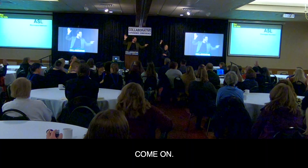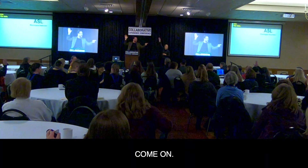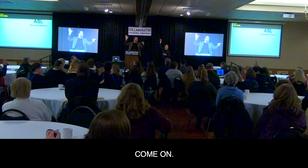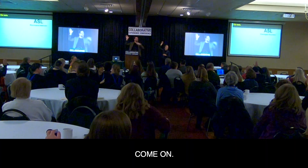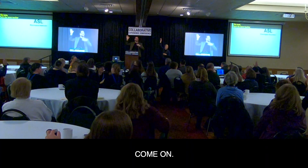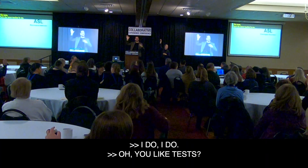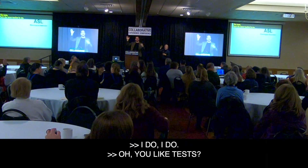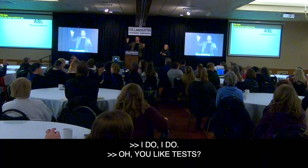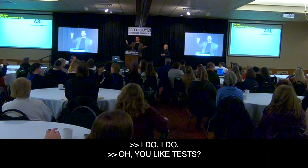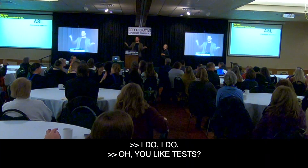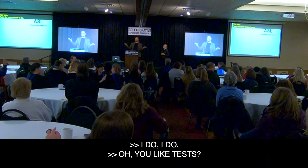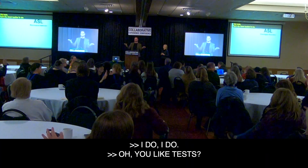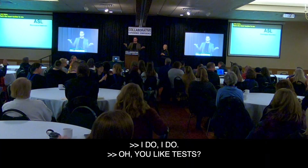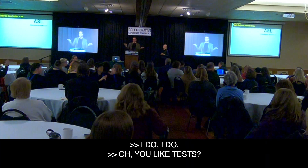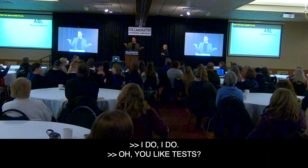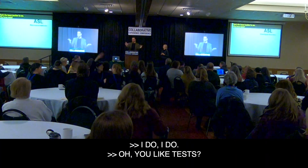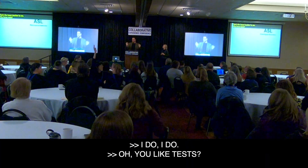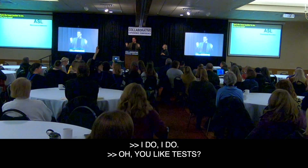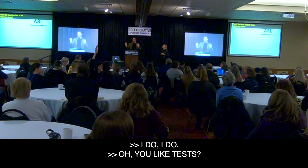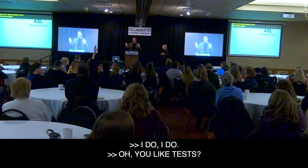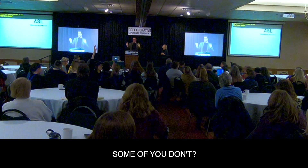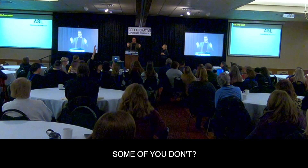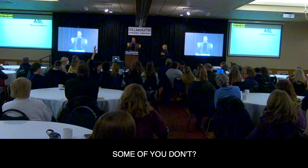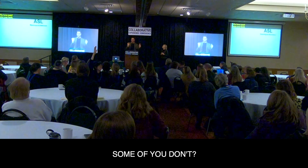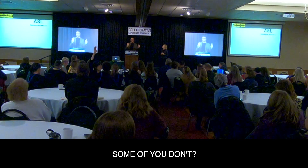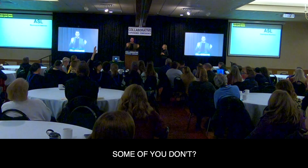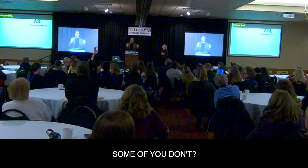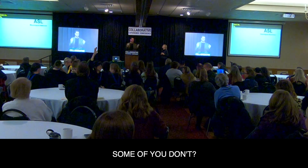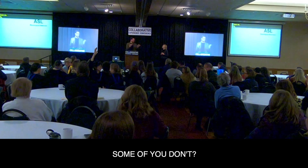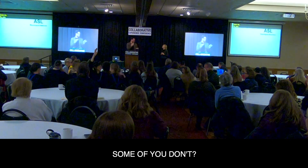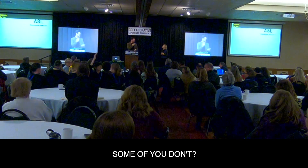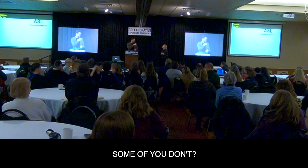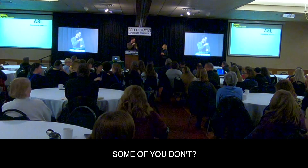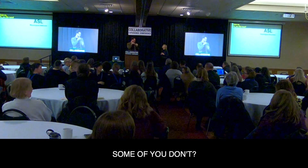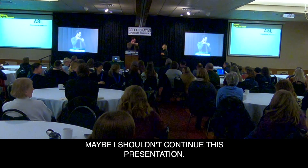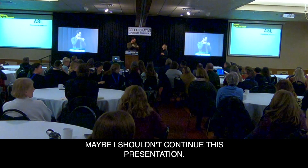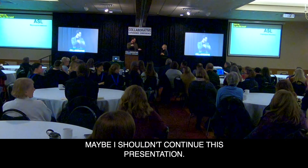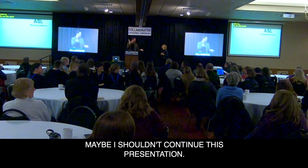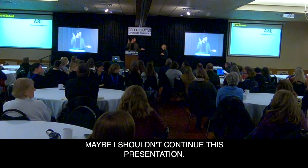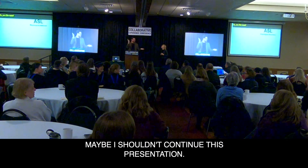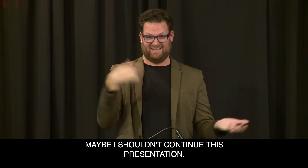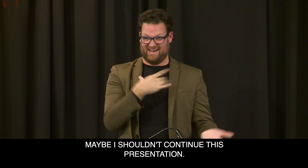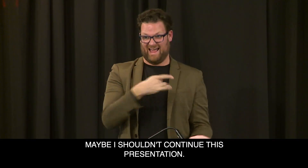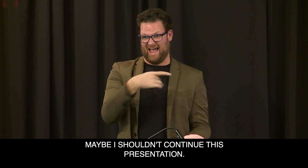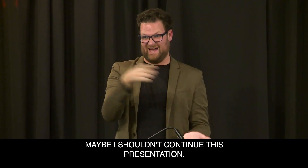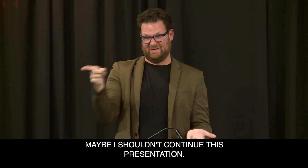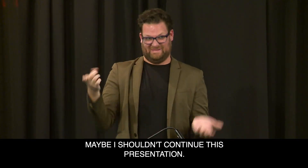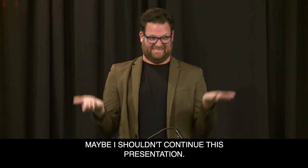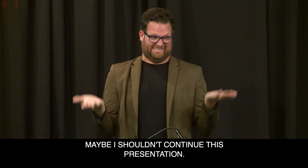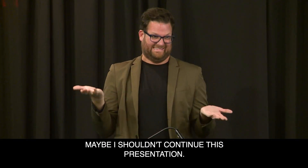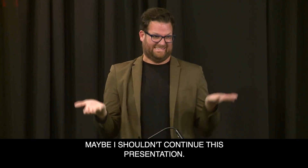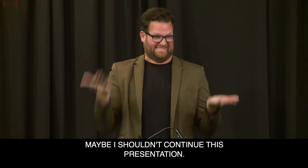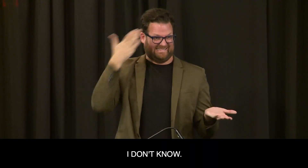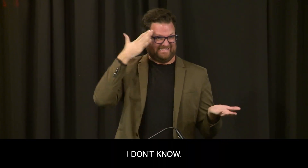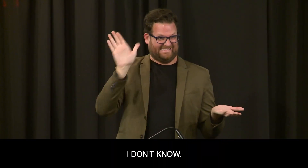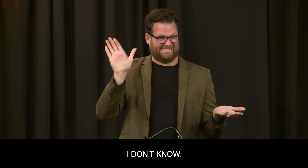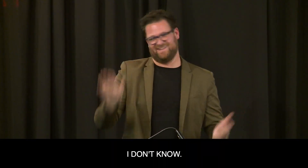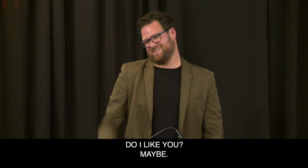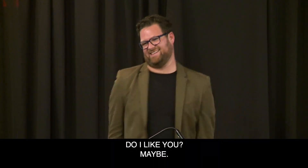on. I do, you I do. like tests? Oh, some of you don't? Maybe I shouldn't continue this presentation. I don't know. Do I